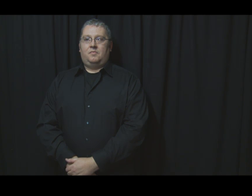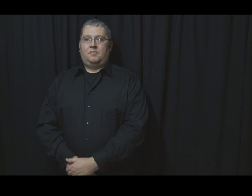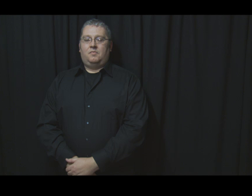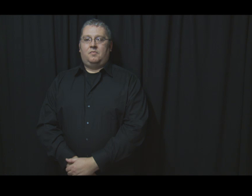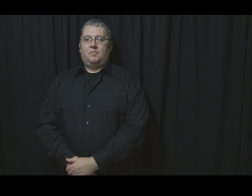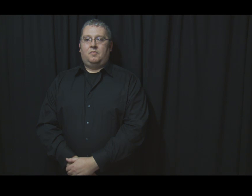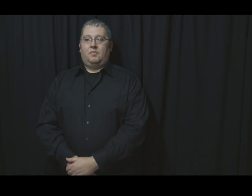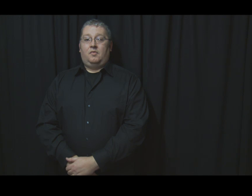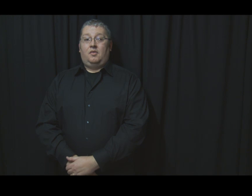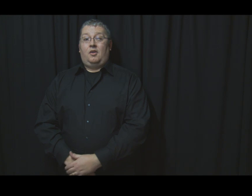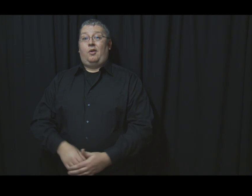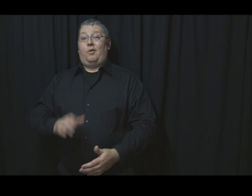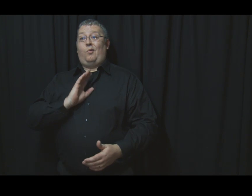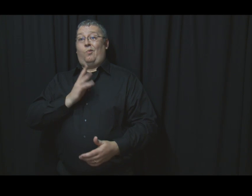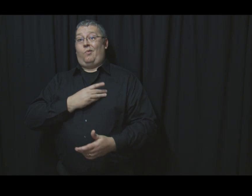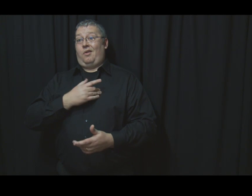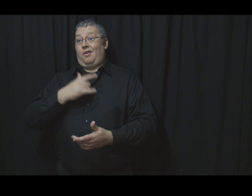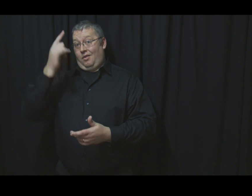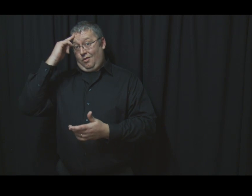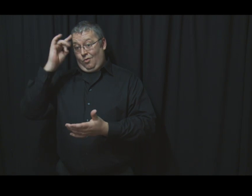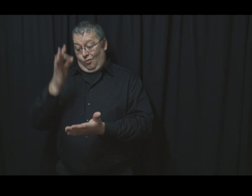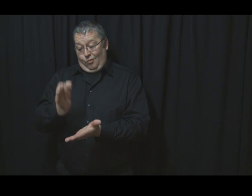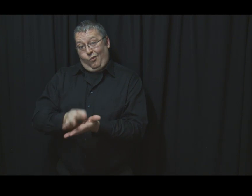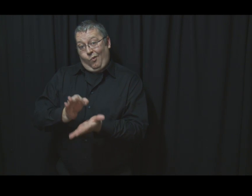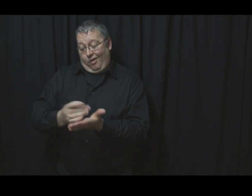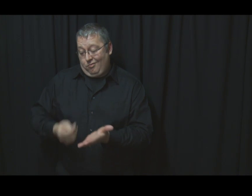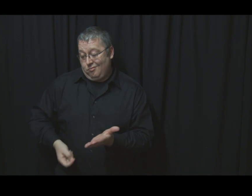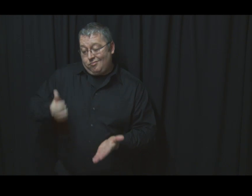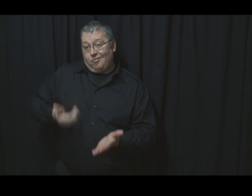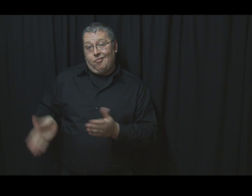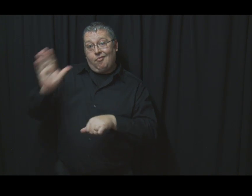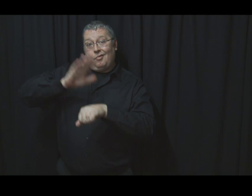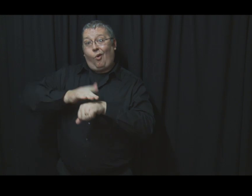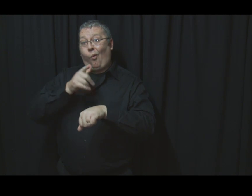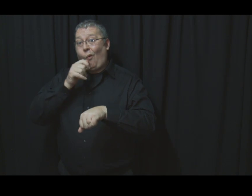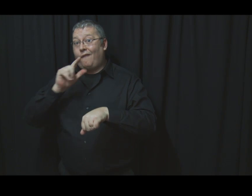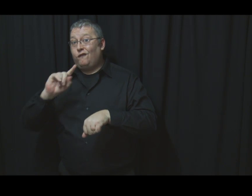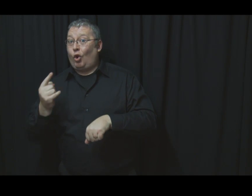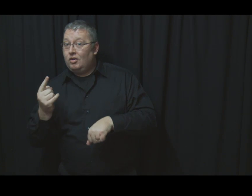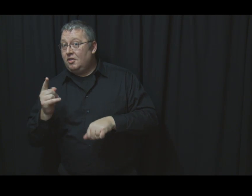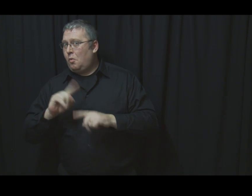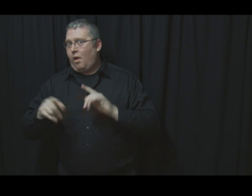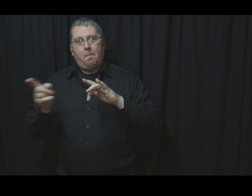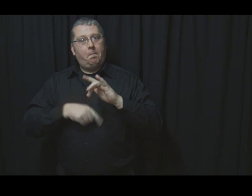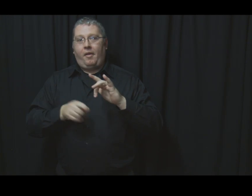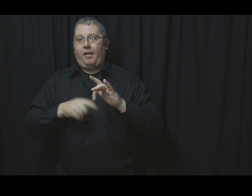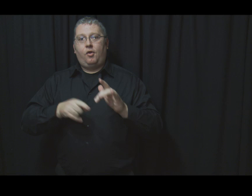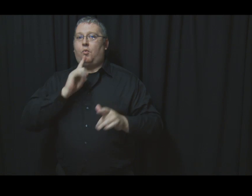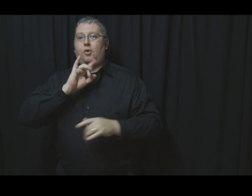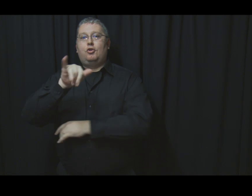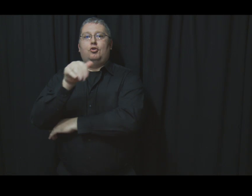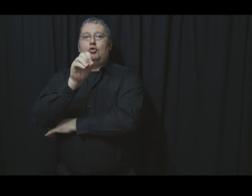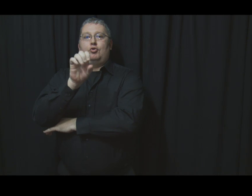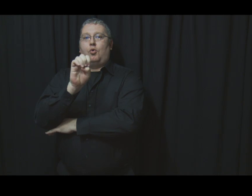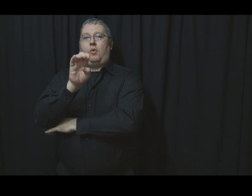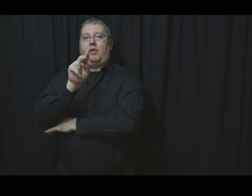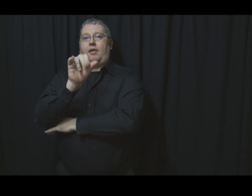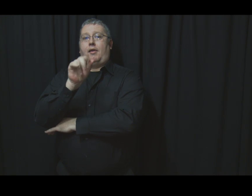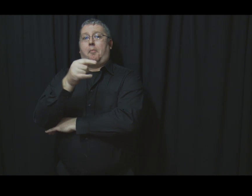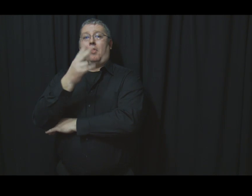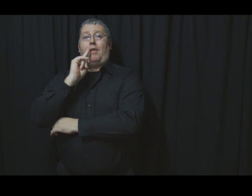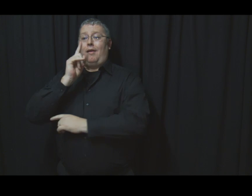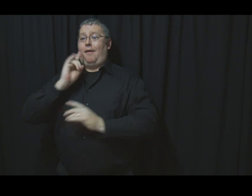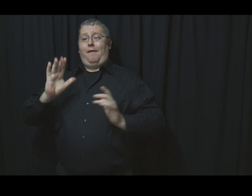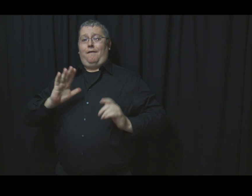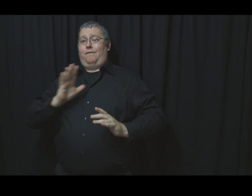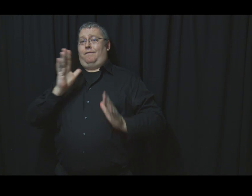We had a coin toss earlier to determine who would go first of these two men. The only thing missing was Joe Namath in a fur coat, but it went